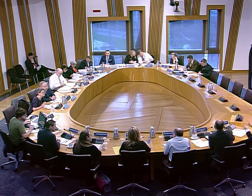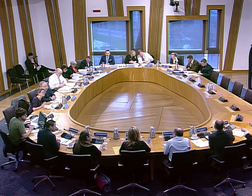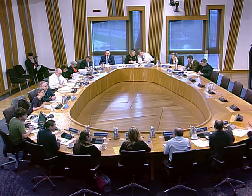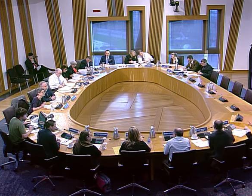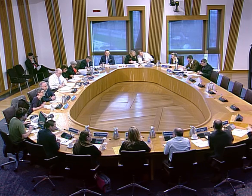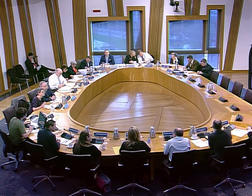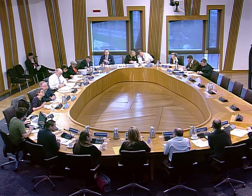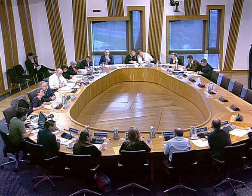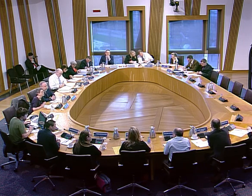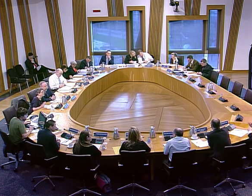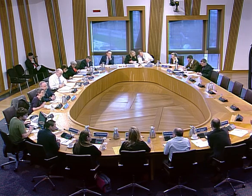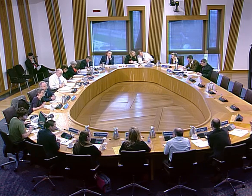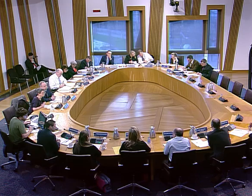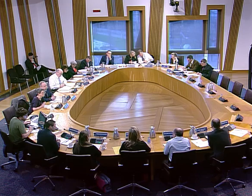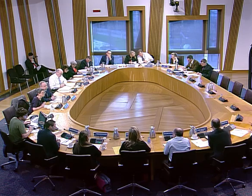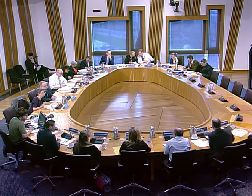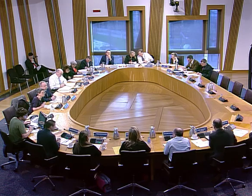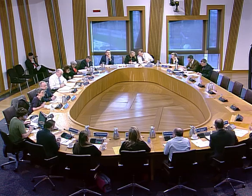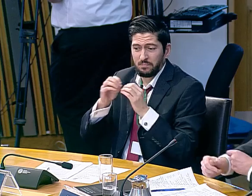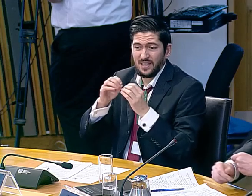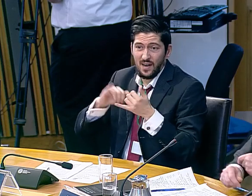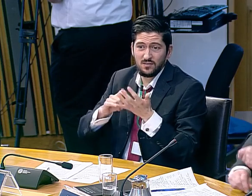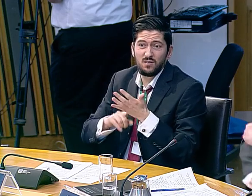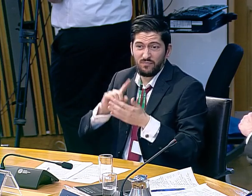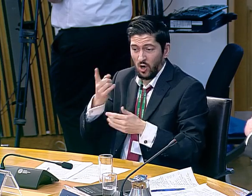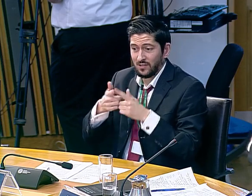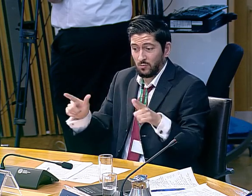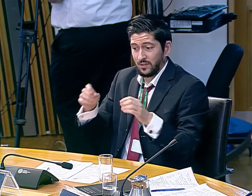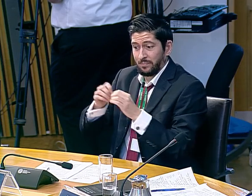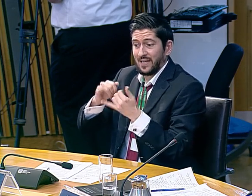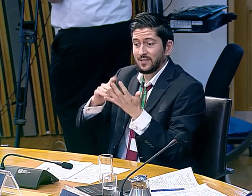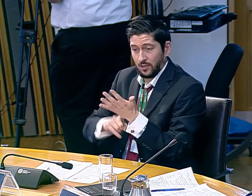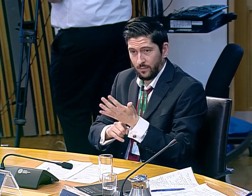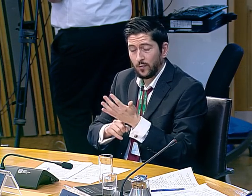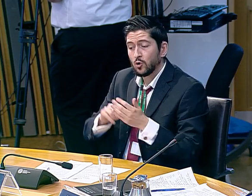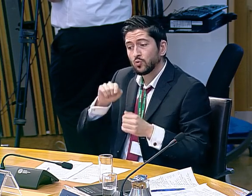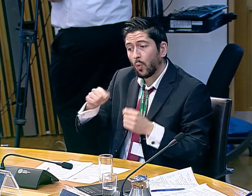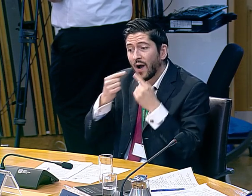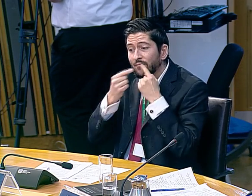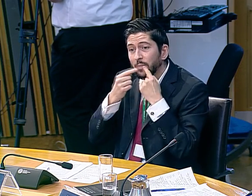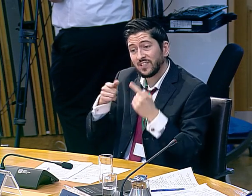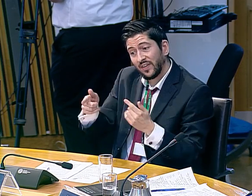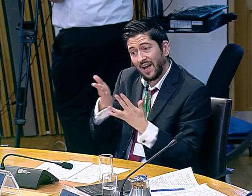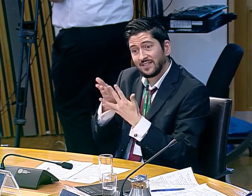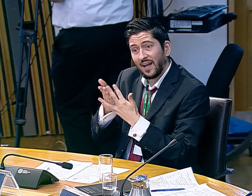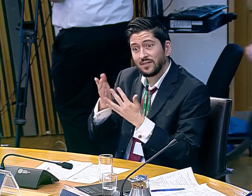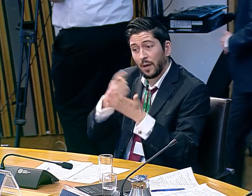university, and primarily because our first language is not English. If somebody's first language is British Sign Language,